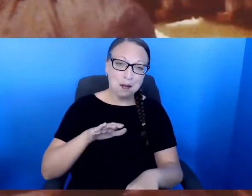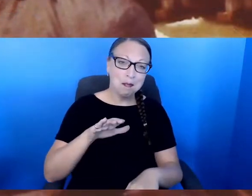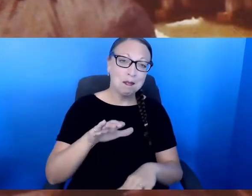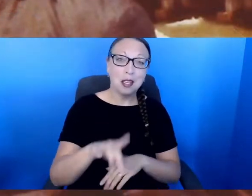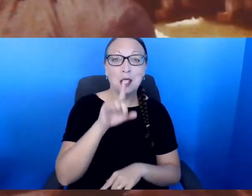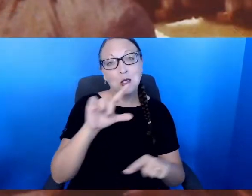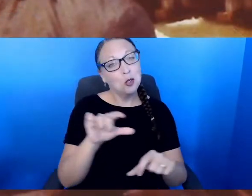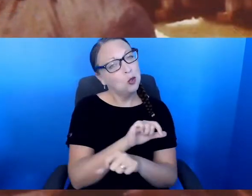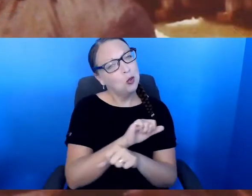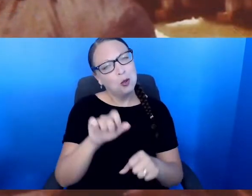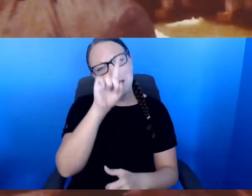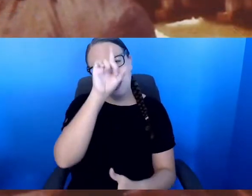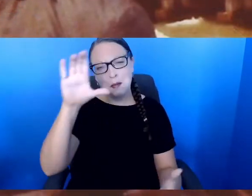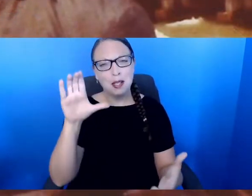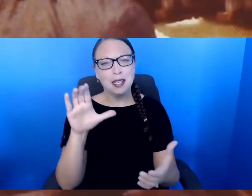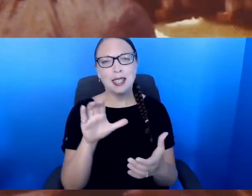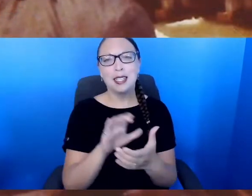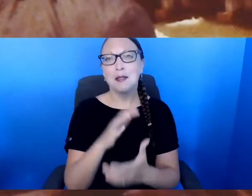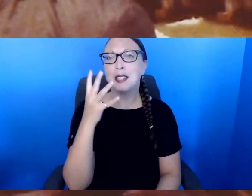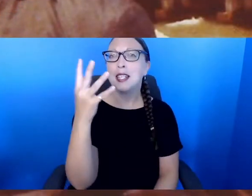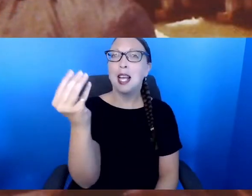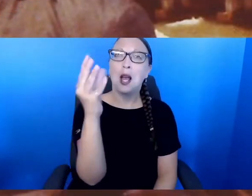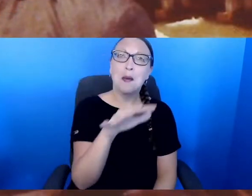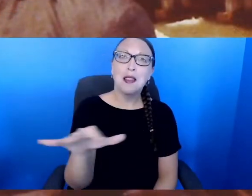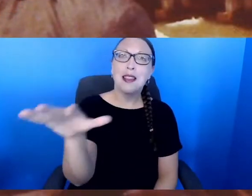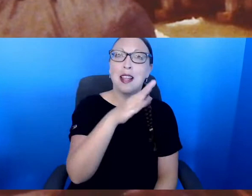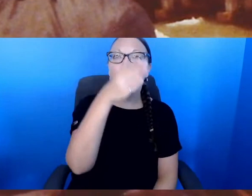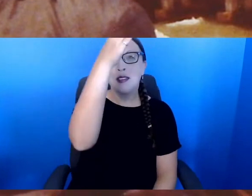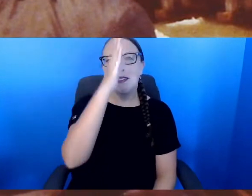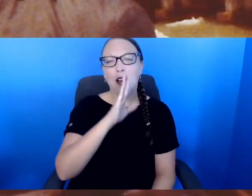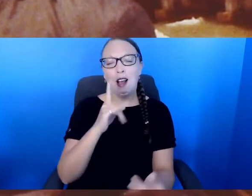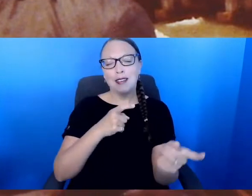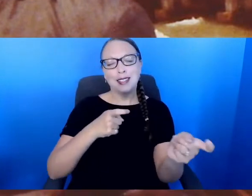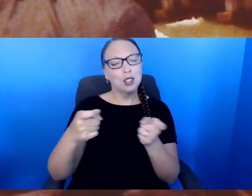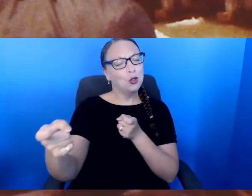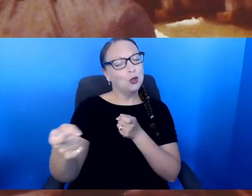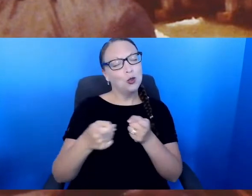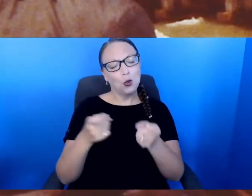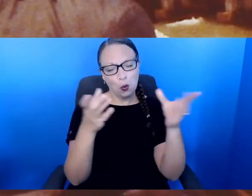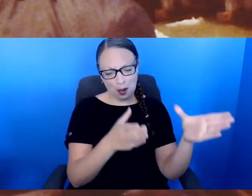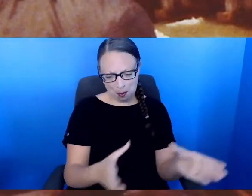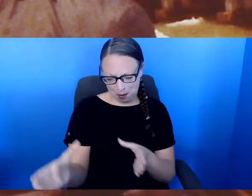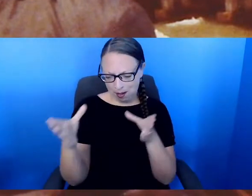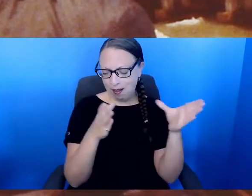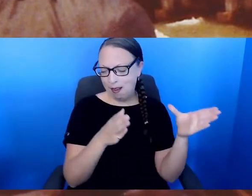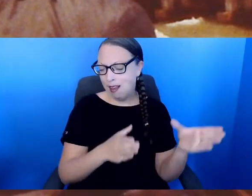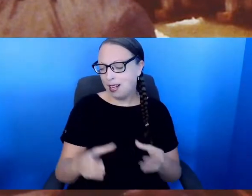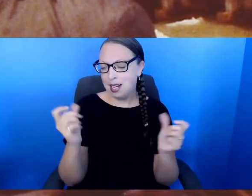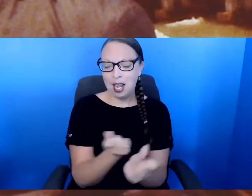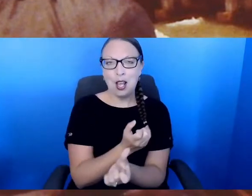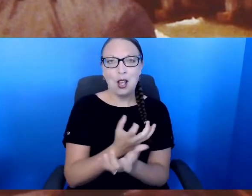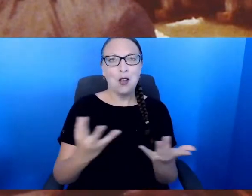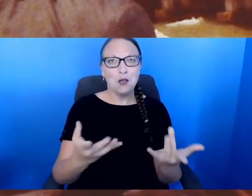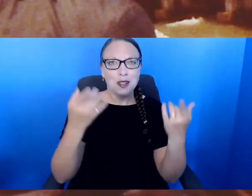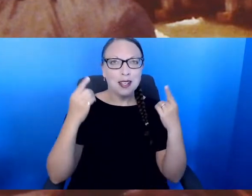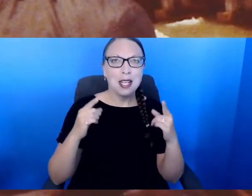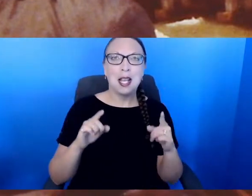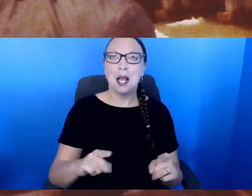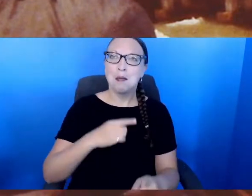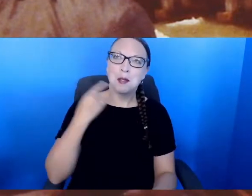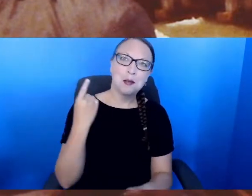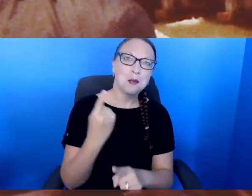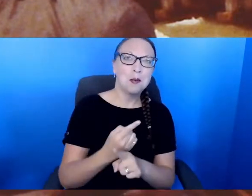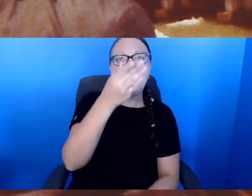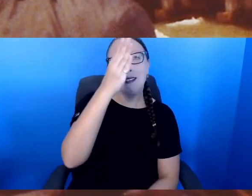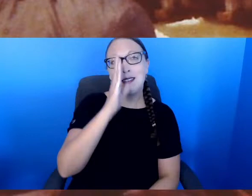And he deeply believed that though beyond our vision the plan was unfolding as it should, he believed that God only